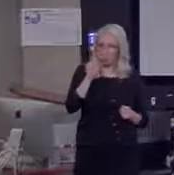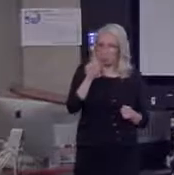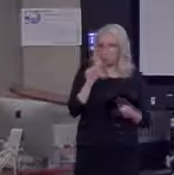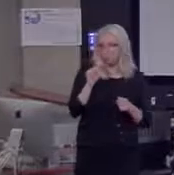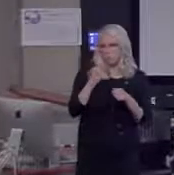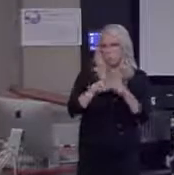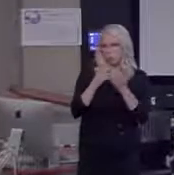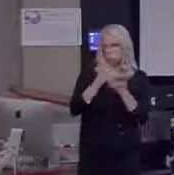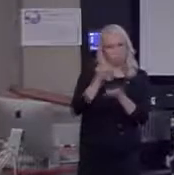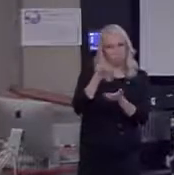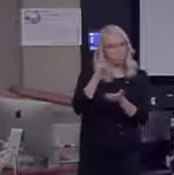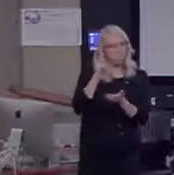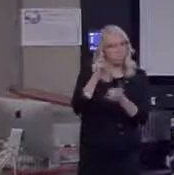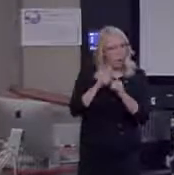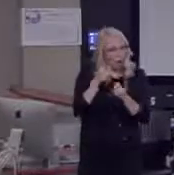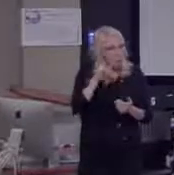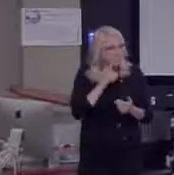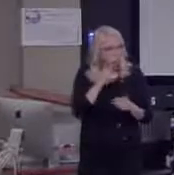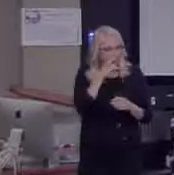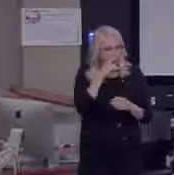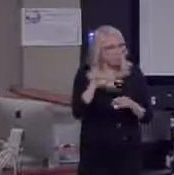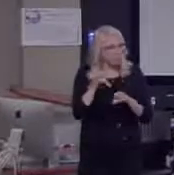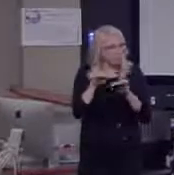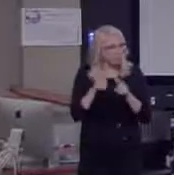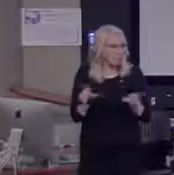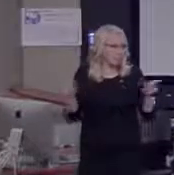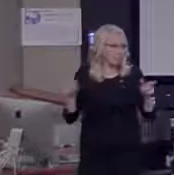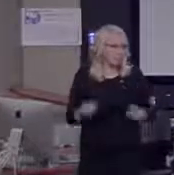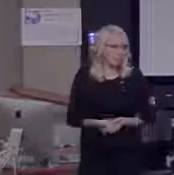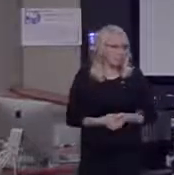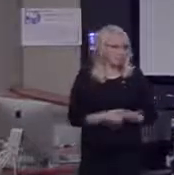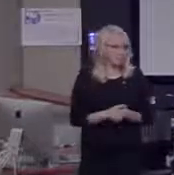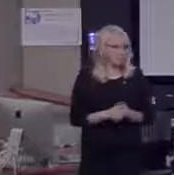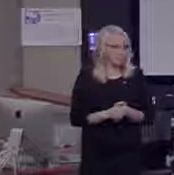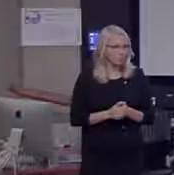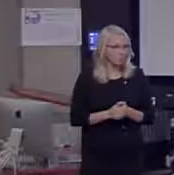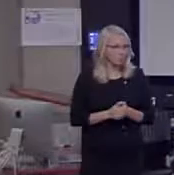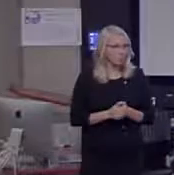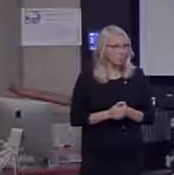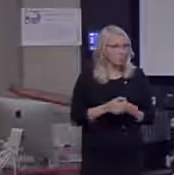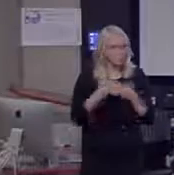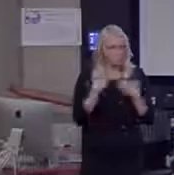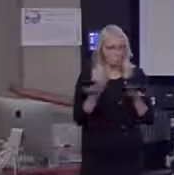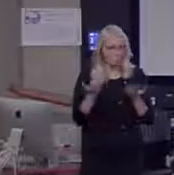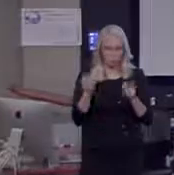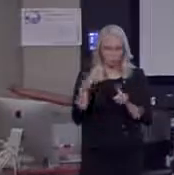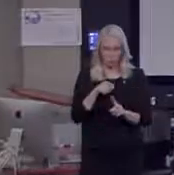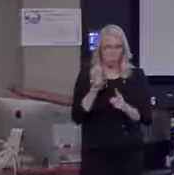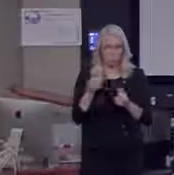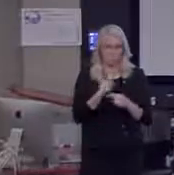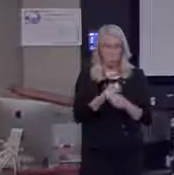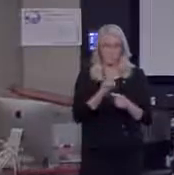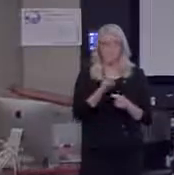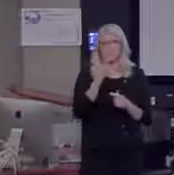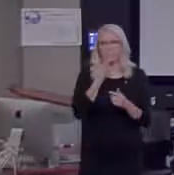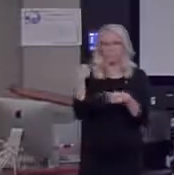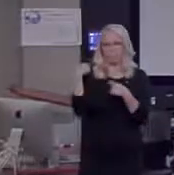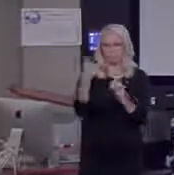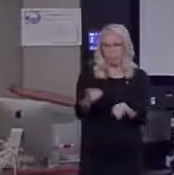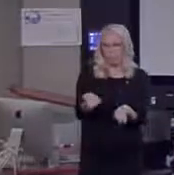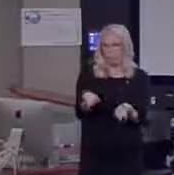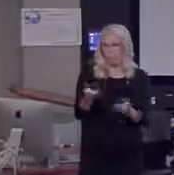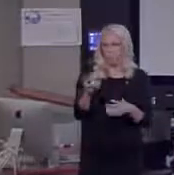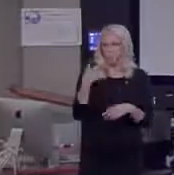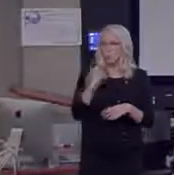understanding how deaf kids learn language. So what have we said so far? We seem to